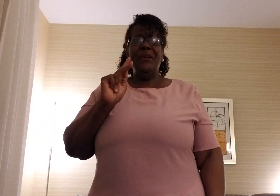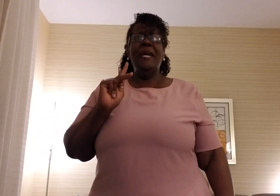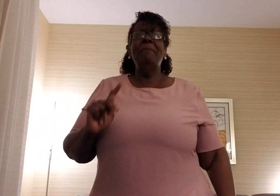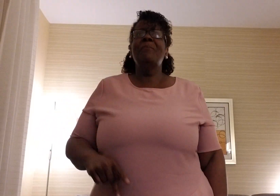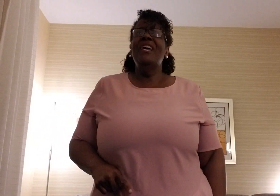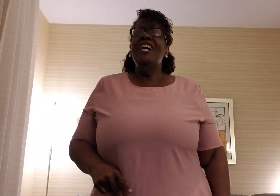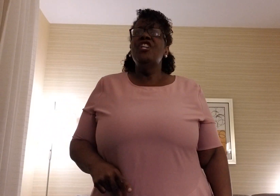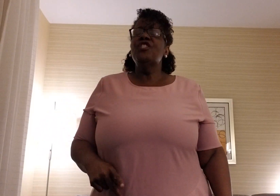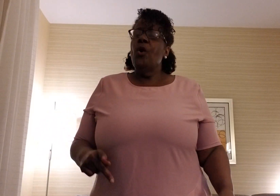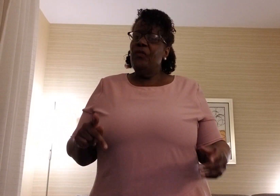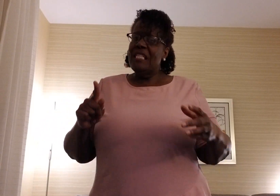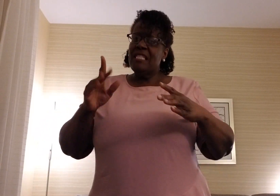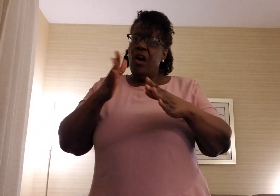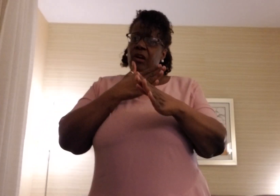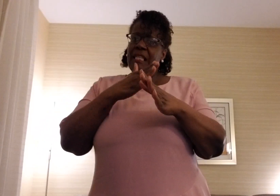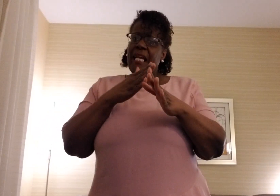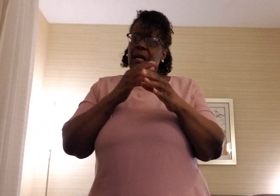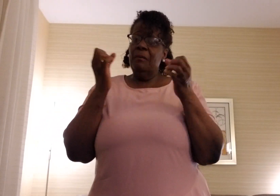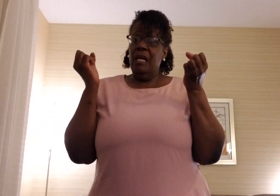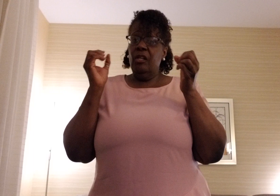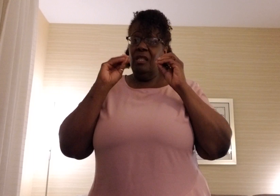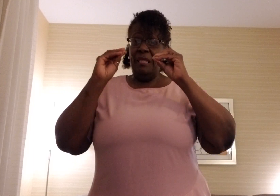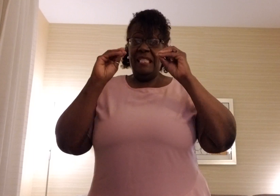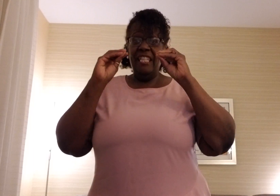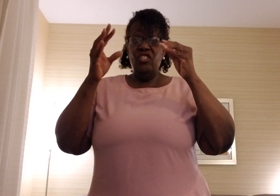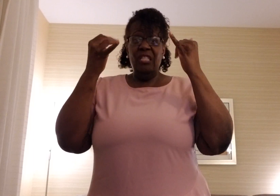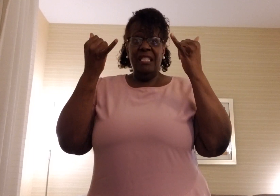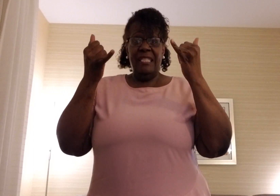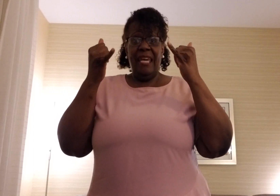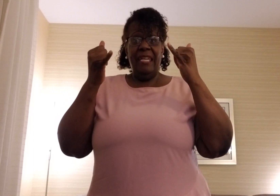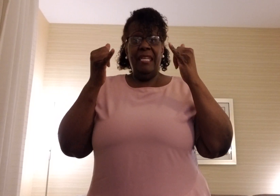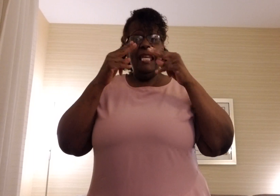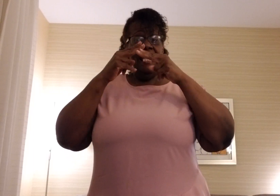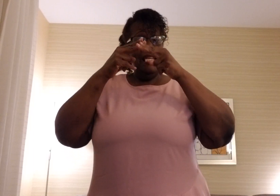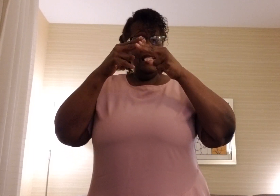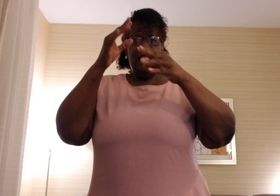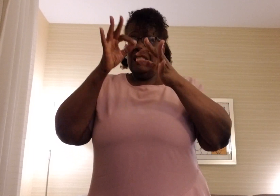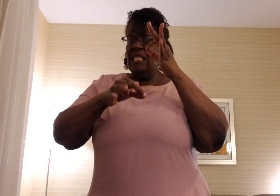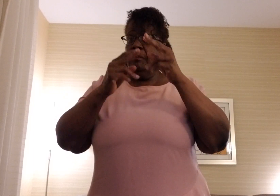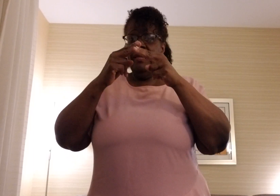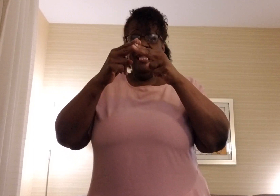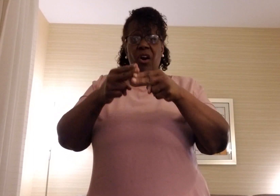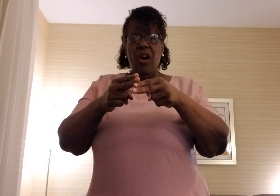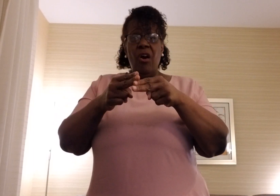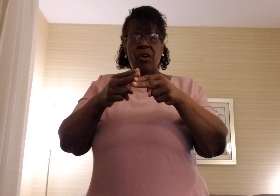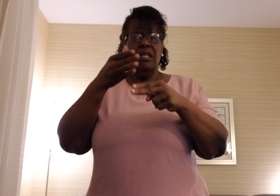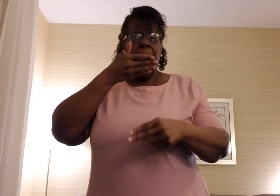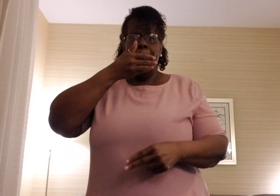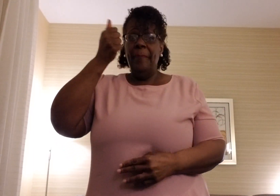okay? So this song that I'm going to be teaching today is simply called